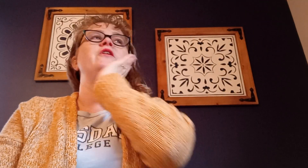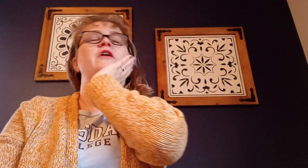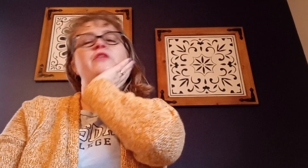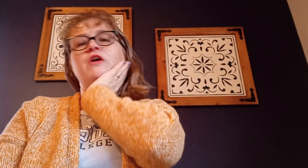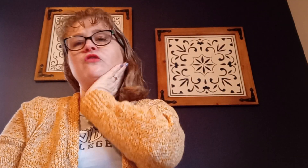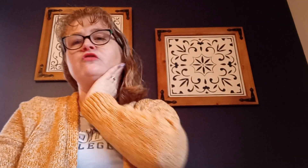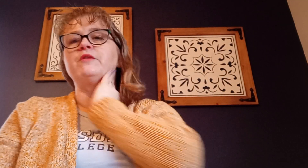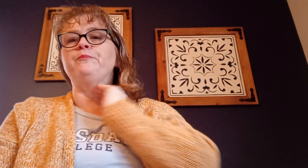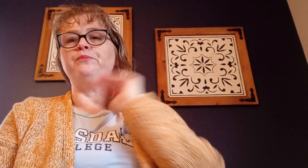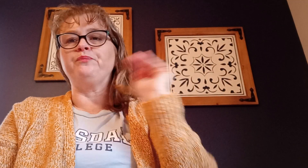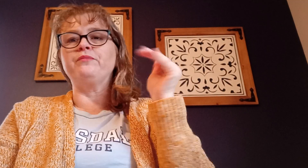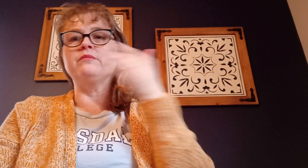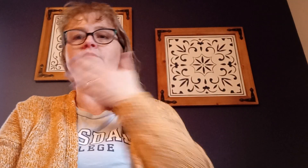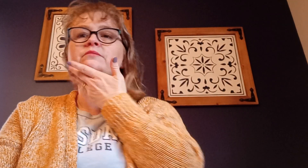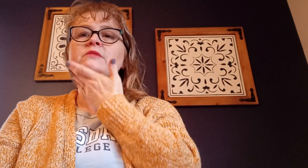on the ocean.